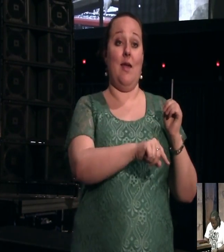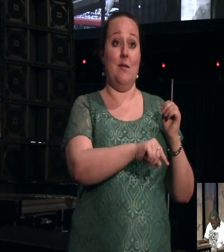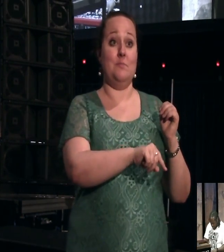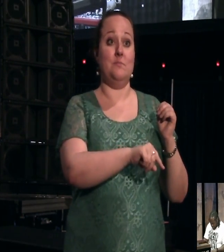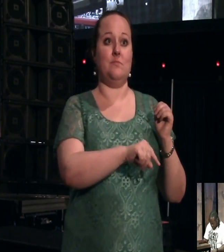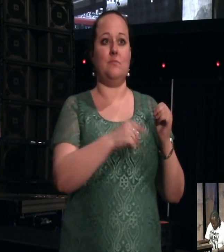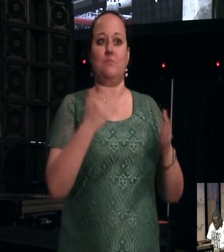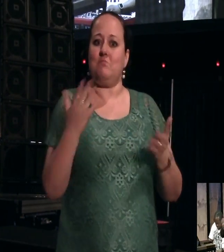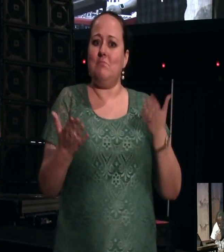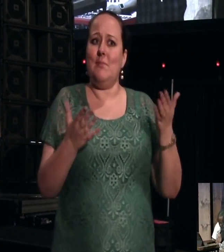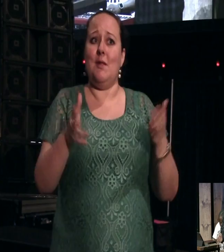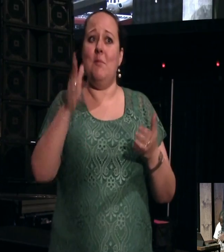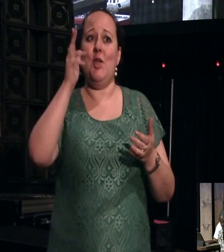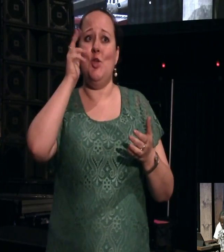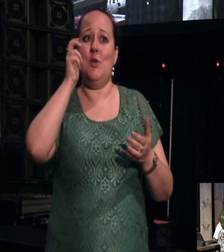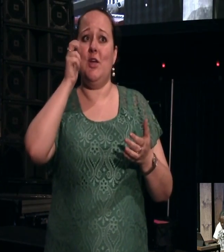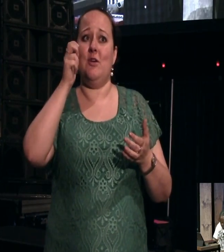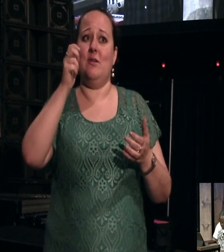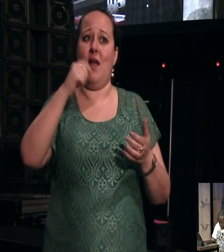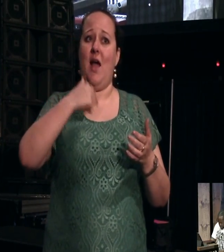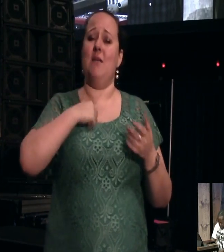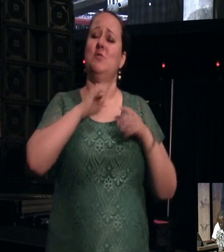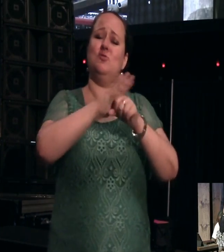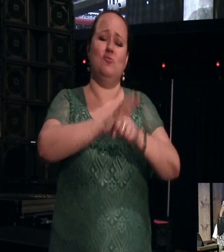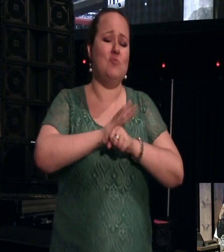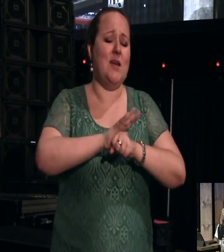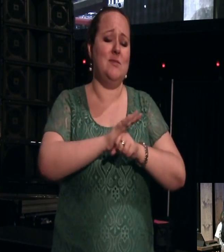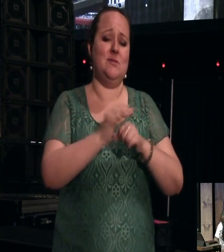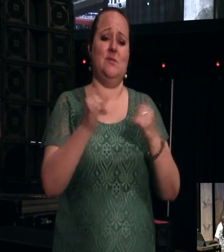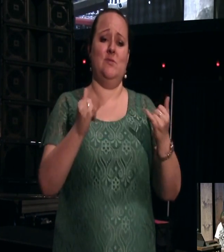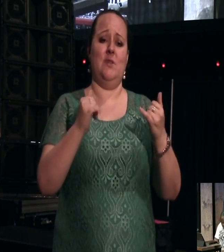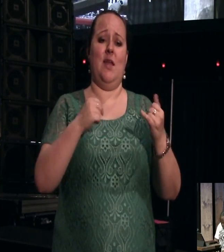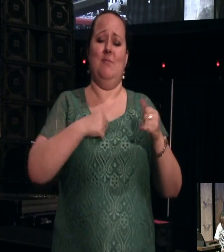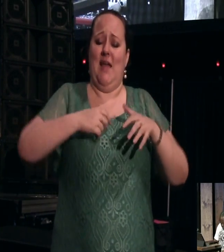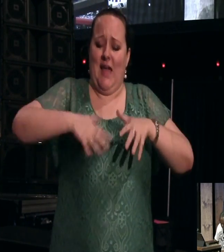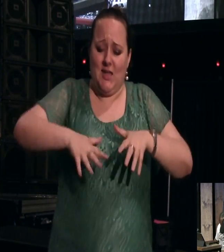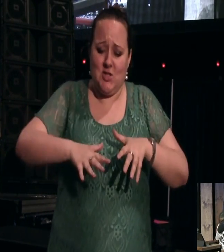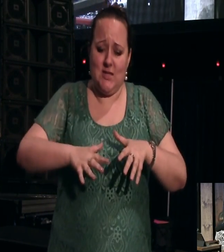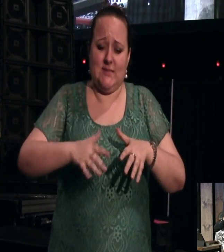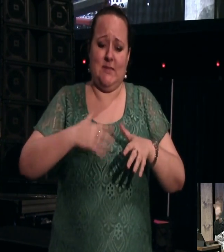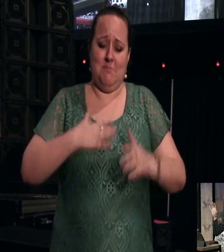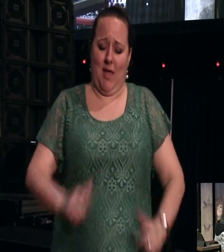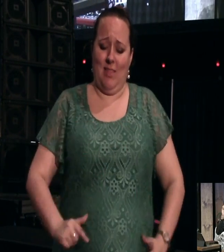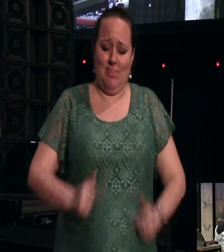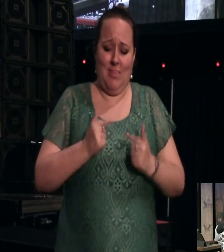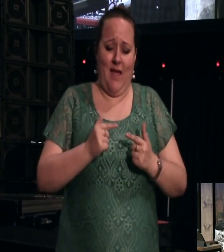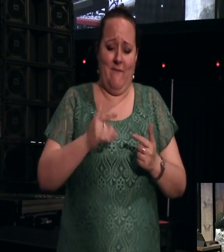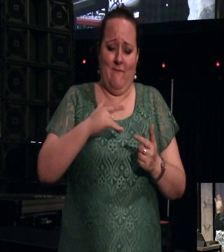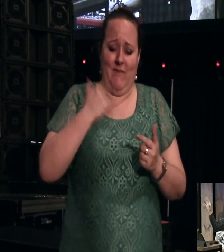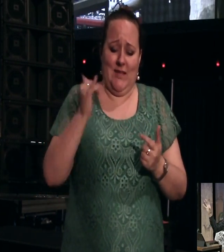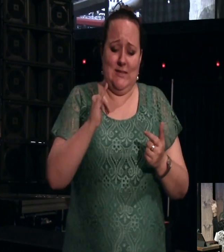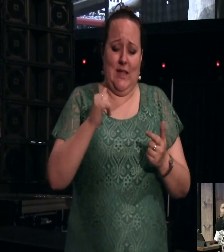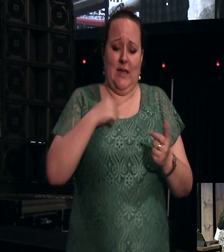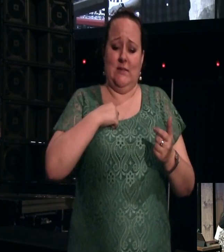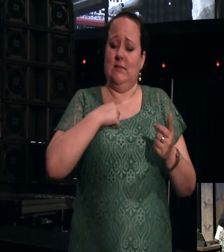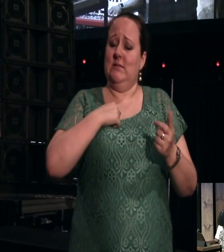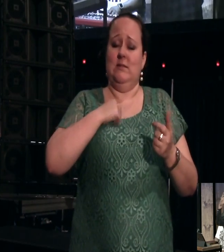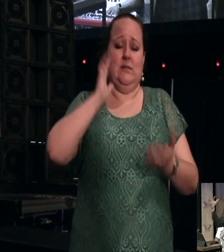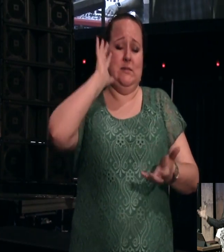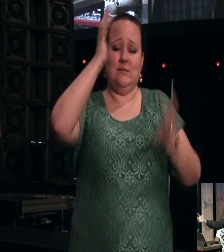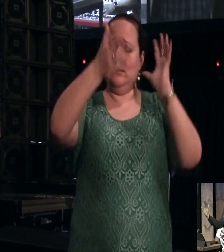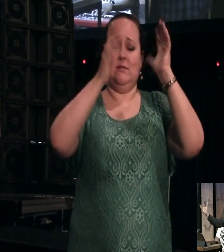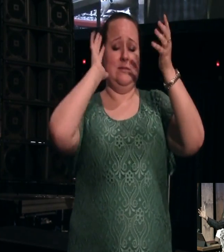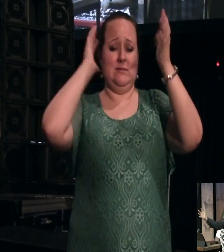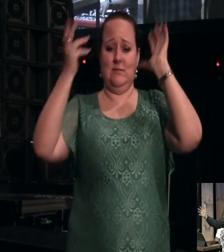a different decision than that guy made today. And maybe you'll just hear, you know what? I'm stressed right now. I'm anxious.